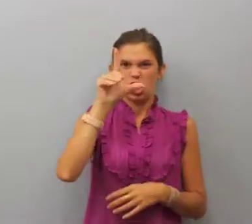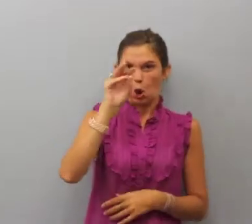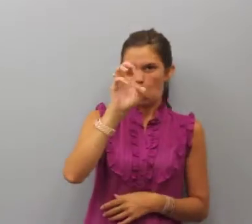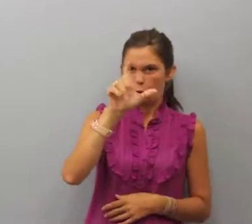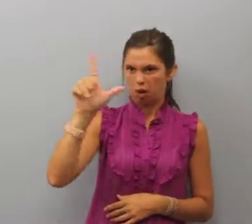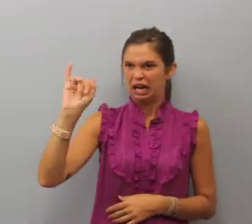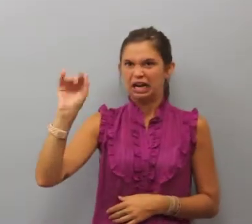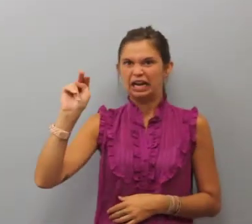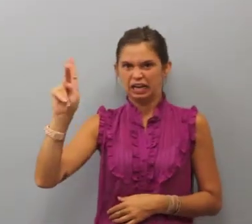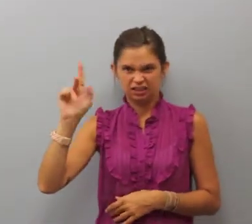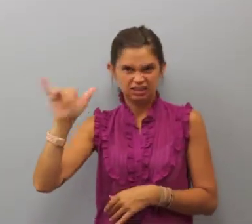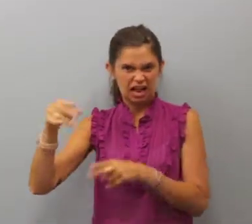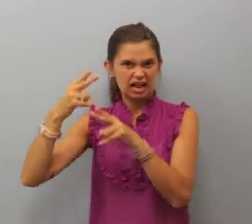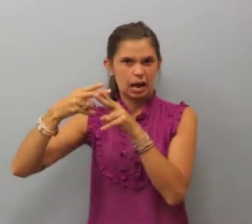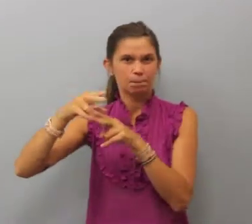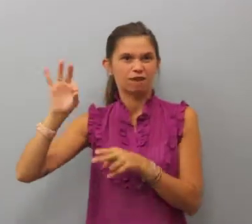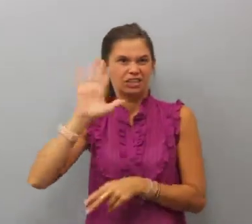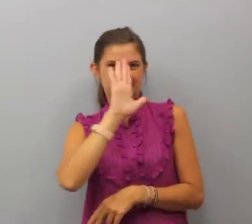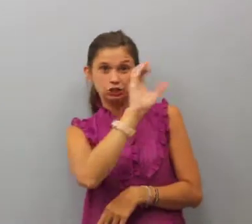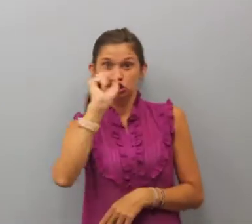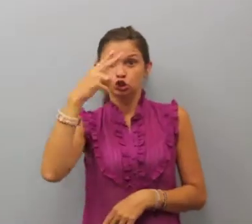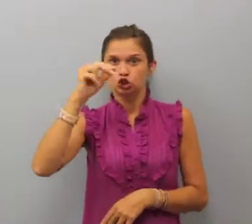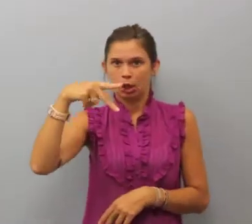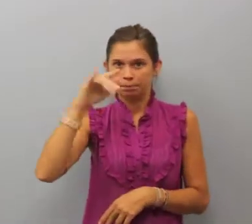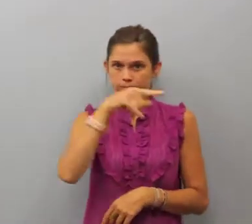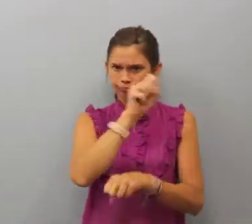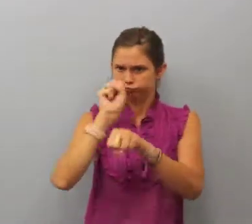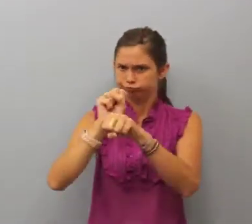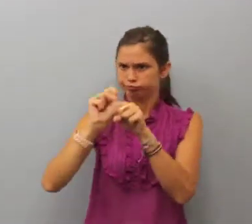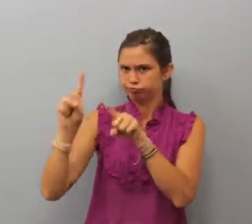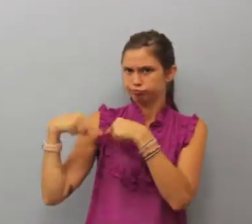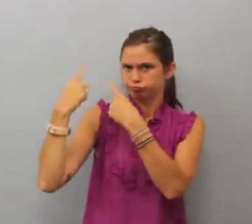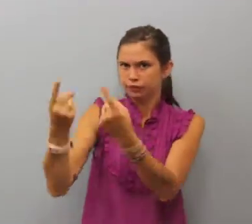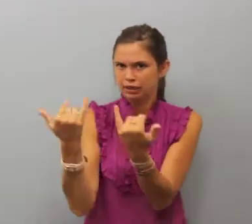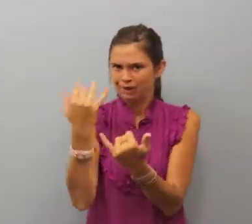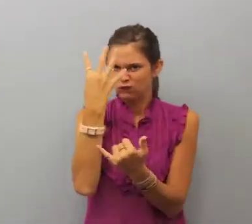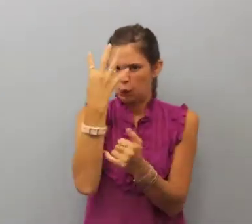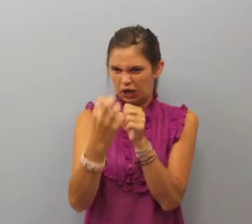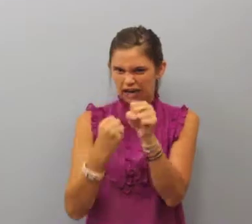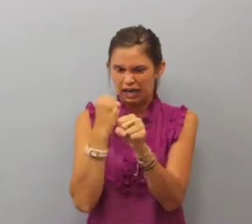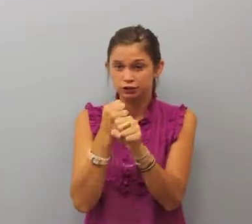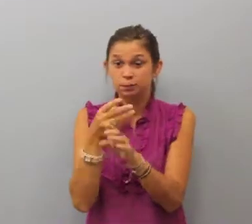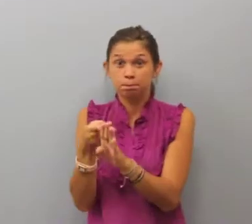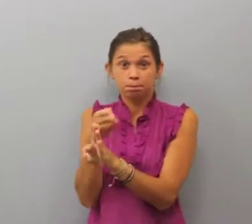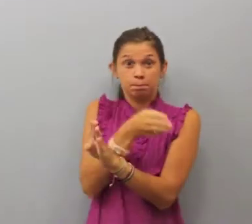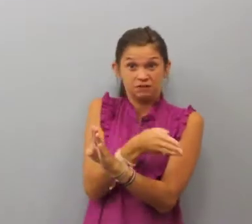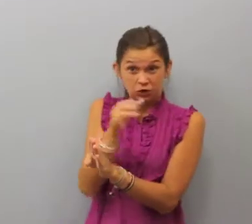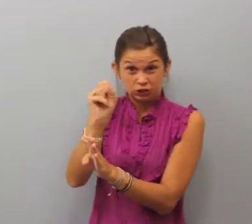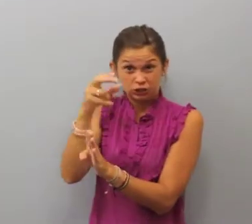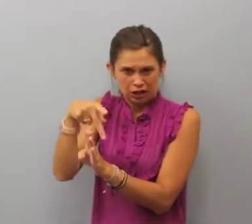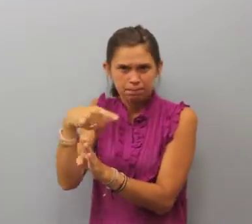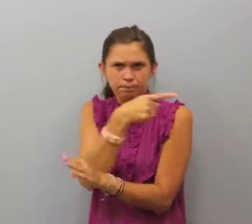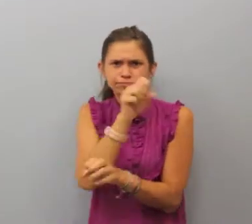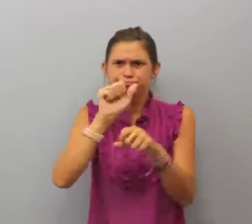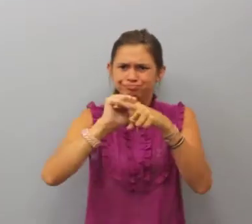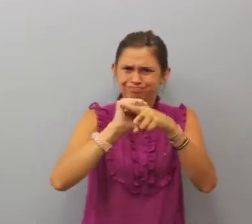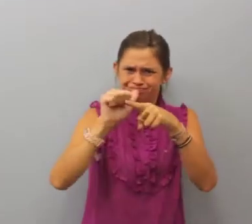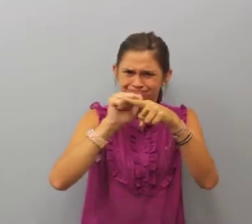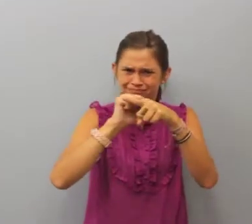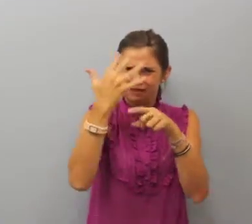right? So, Lowell Inc. is the name of his tattoo shop, where he's been working now for 4 years. Prior to